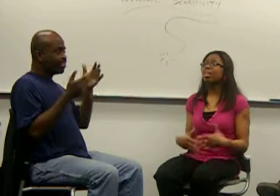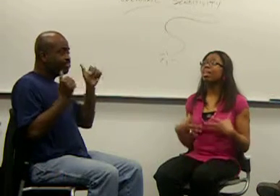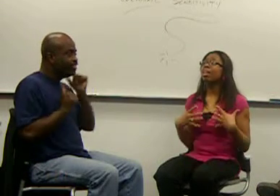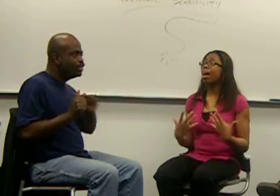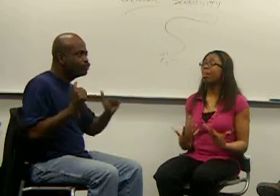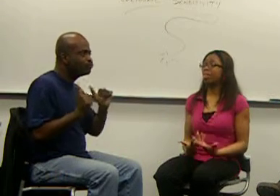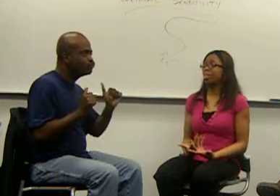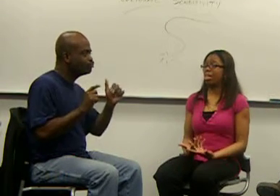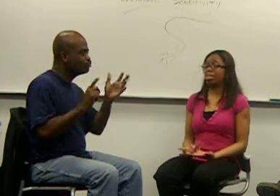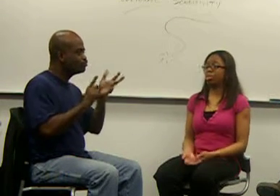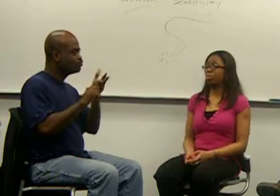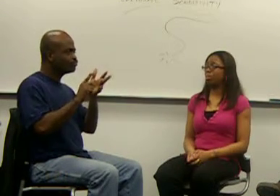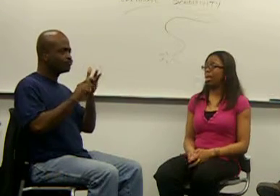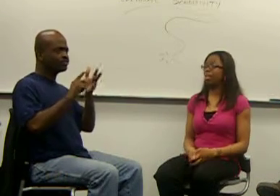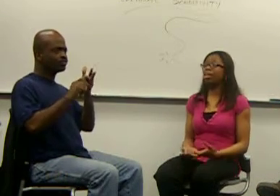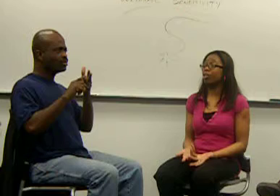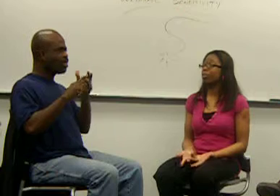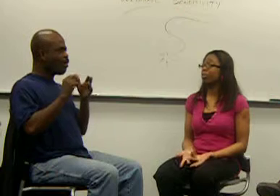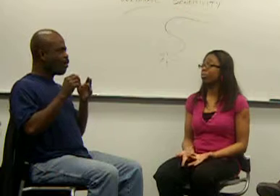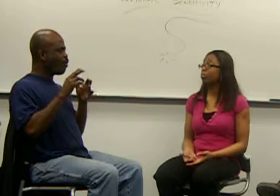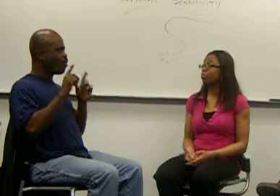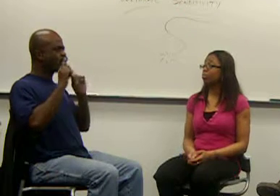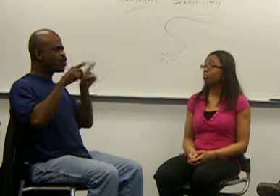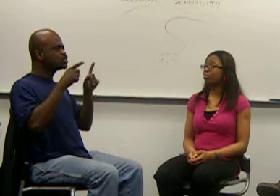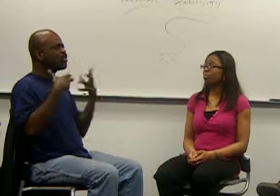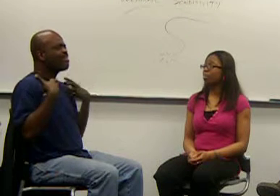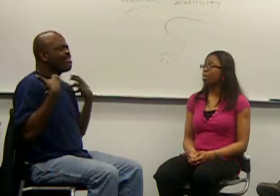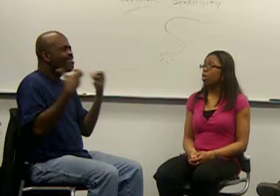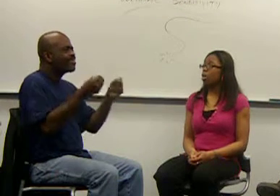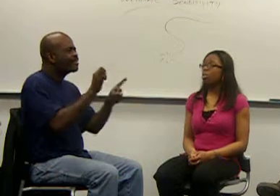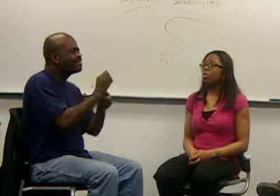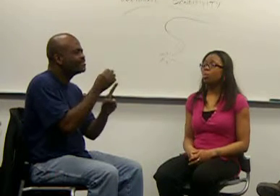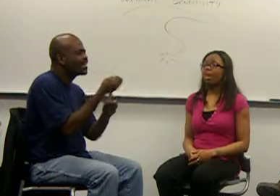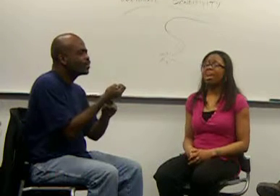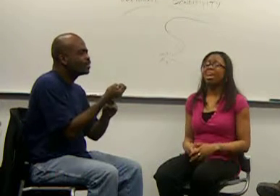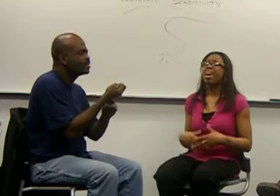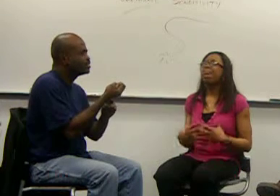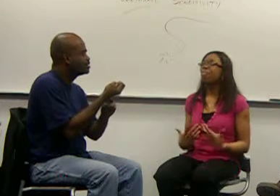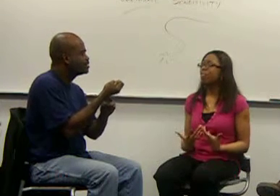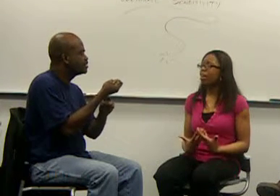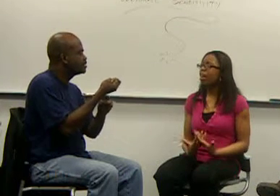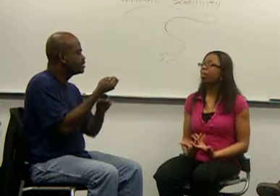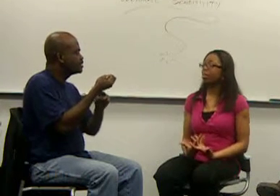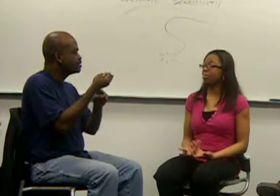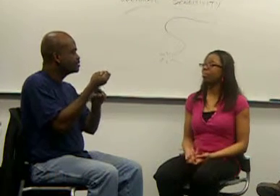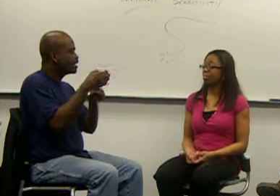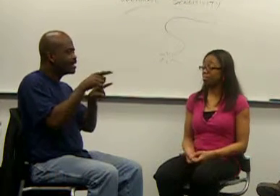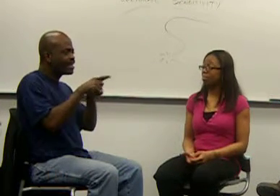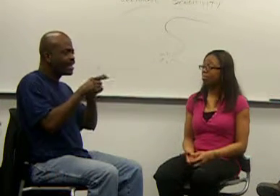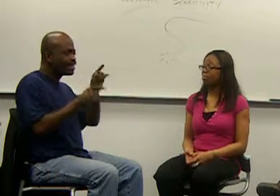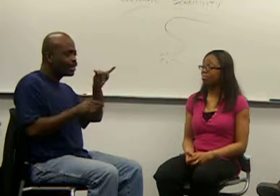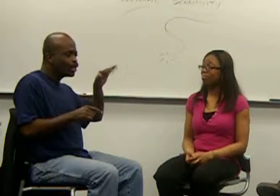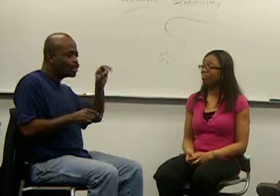And there's a lot of things to do, like theater, going to a health environment,